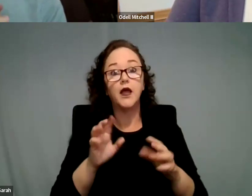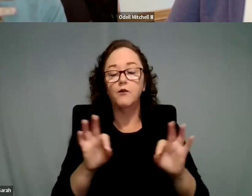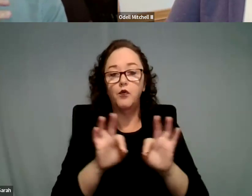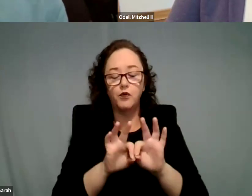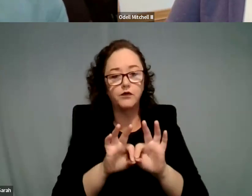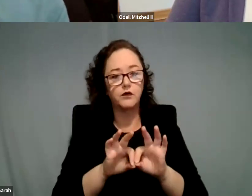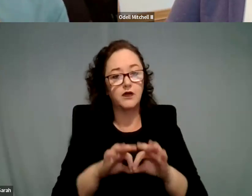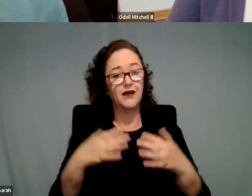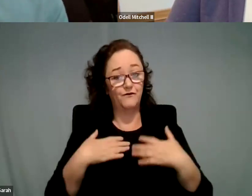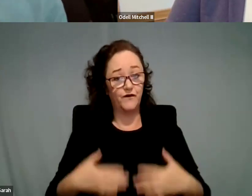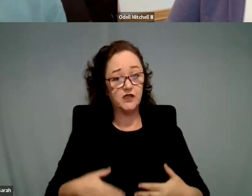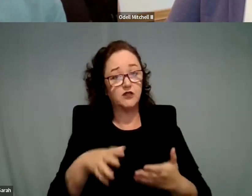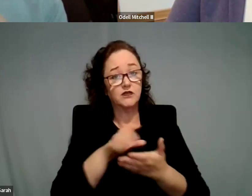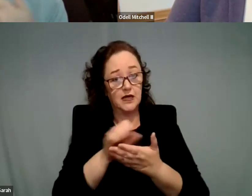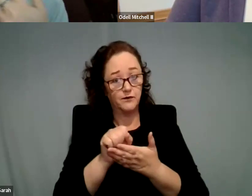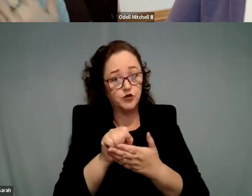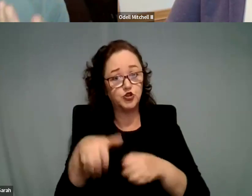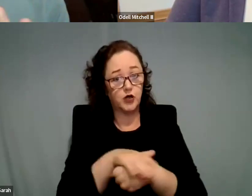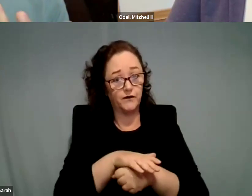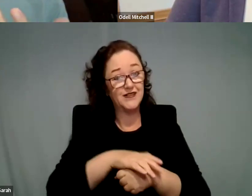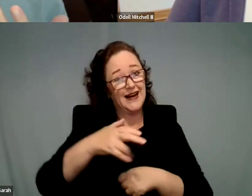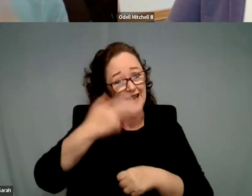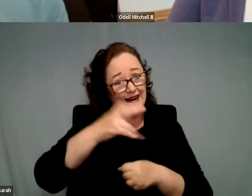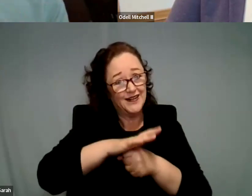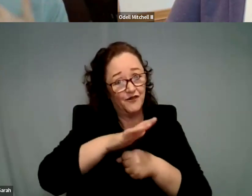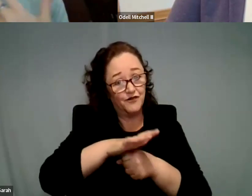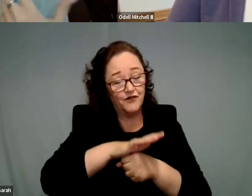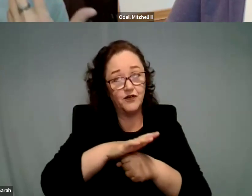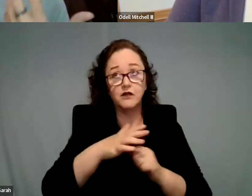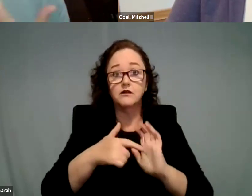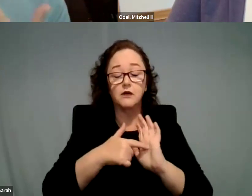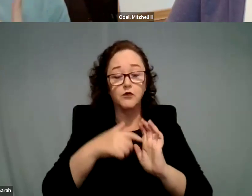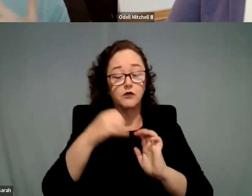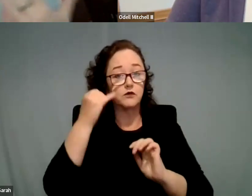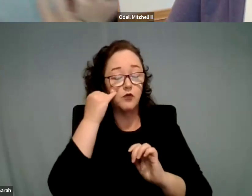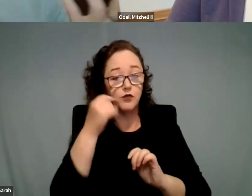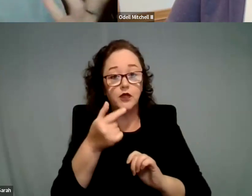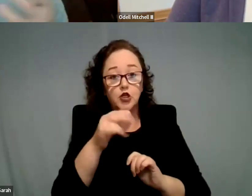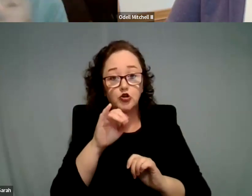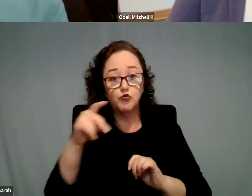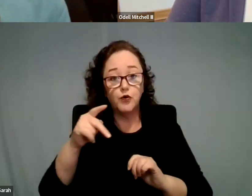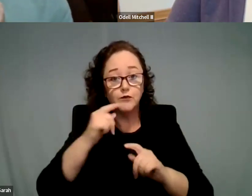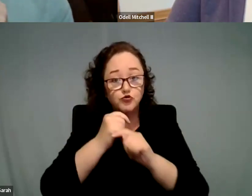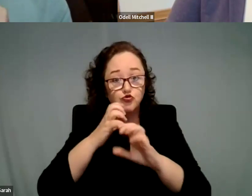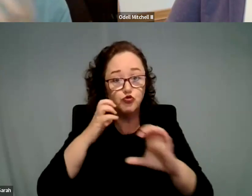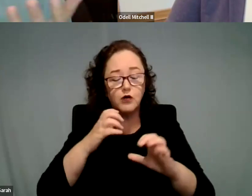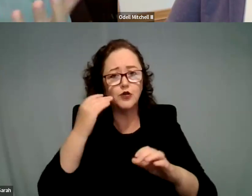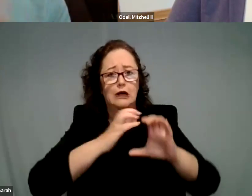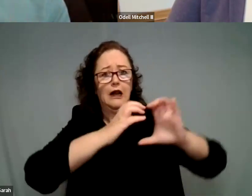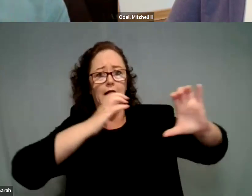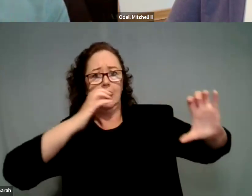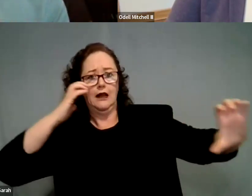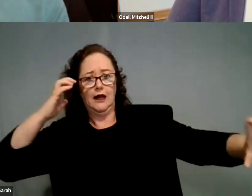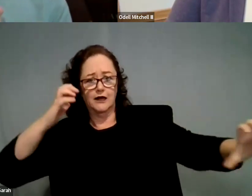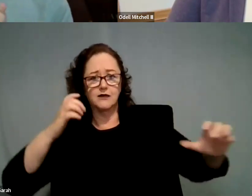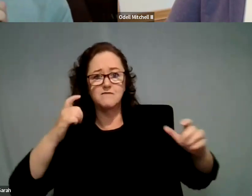physical damage coverage is high enough. If you're renting, say, grip trucks, especially like if you're thinking about, you know, a semi-sized grip truck,